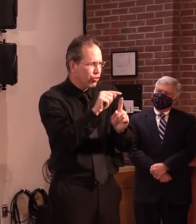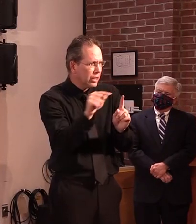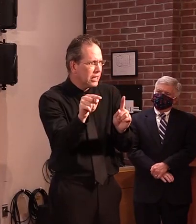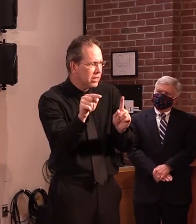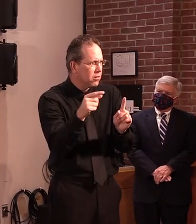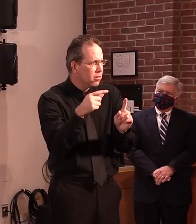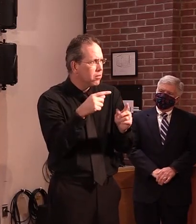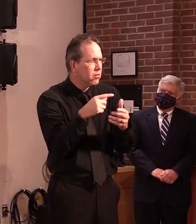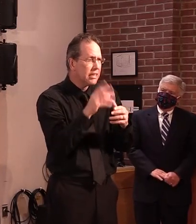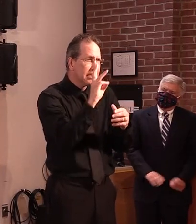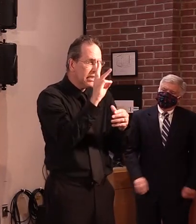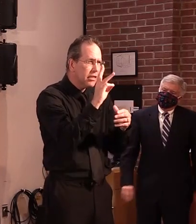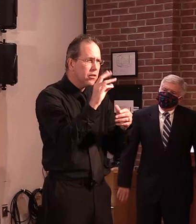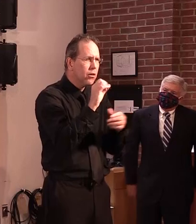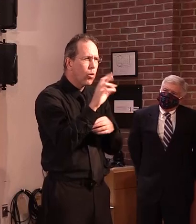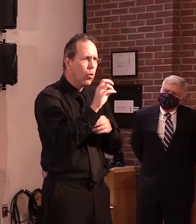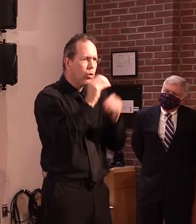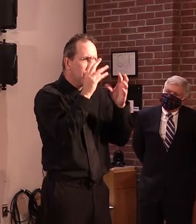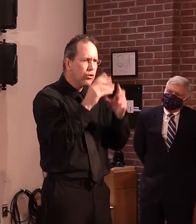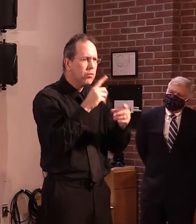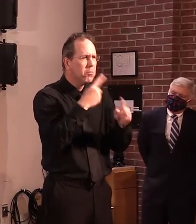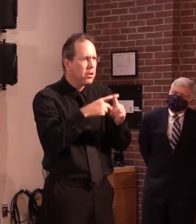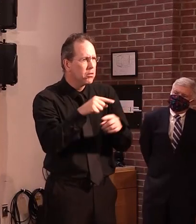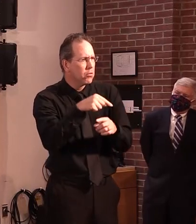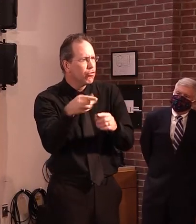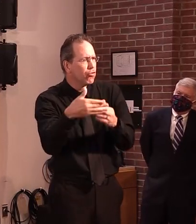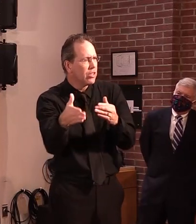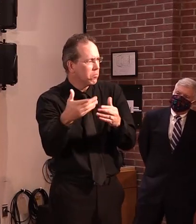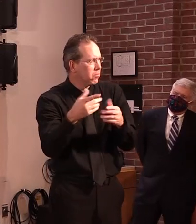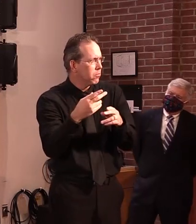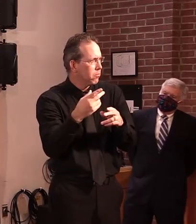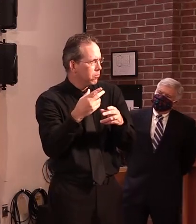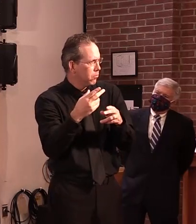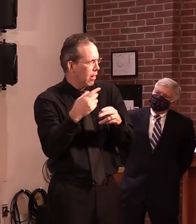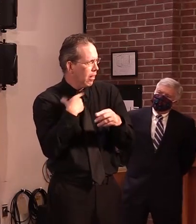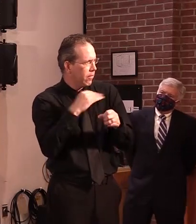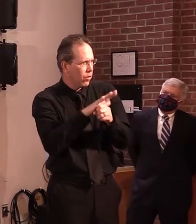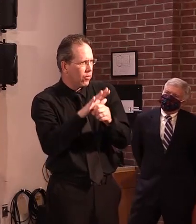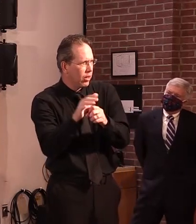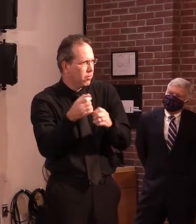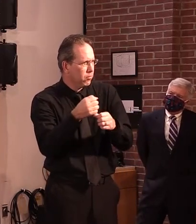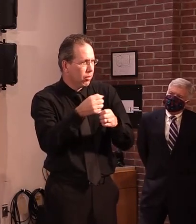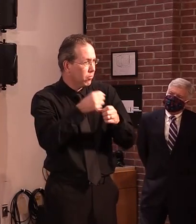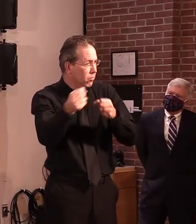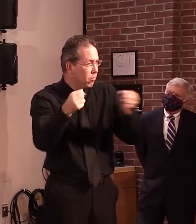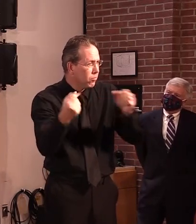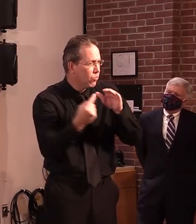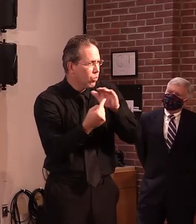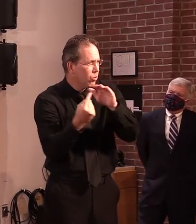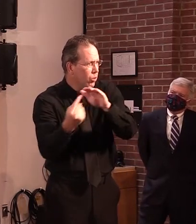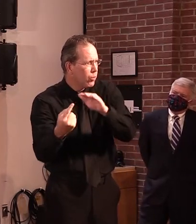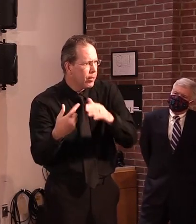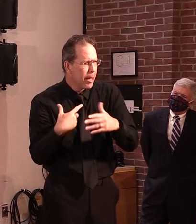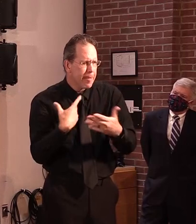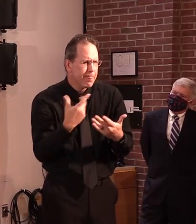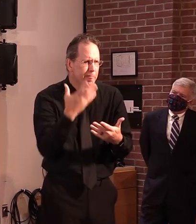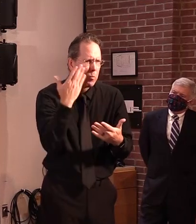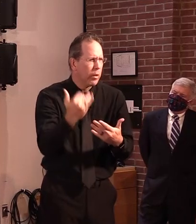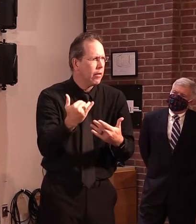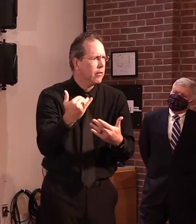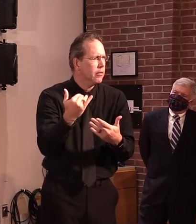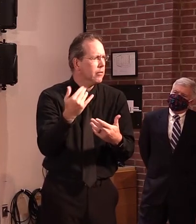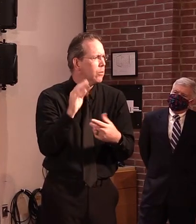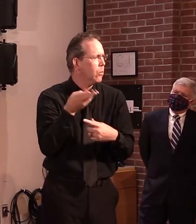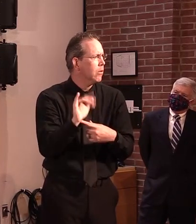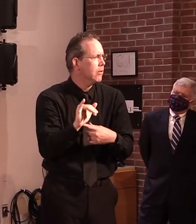down and trying to adhere to all the things we adhere to, it's because all of these things are synergistic.